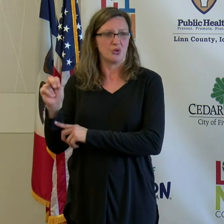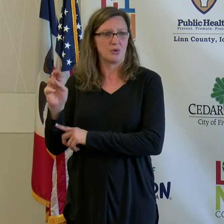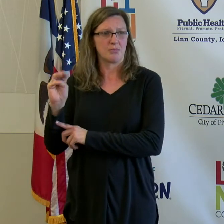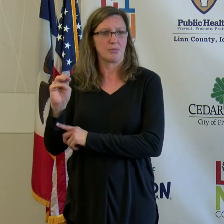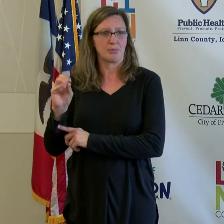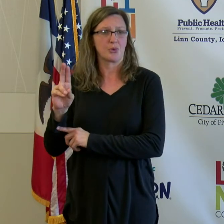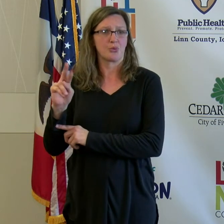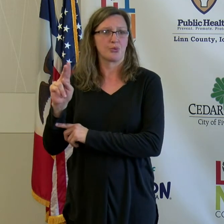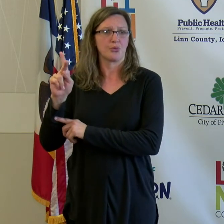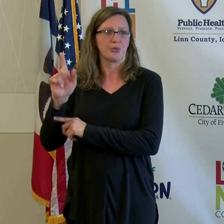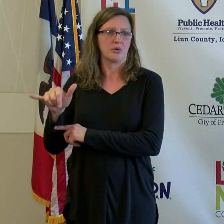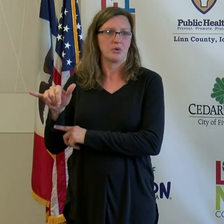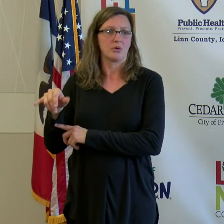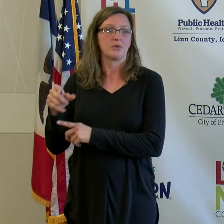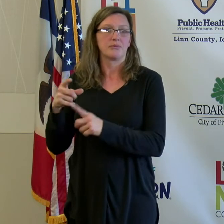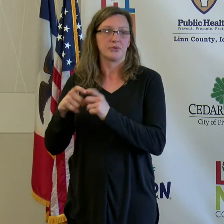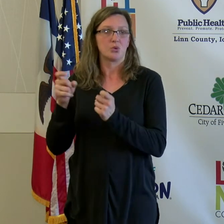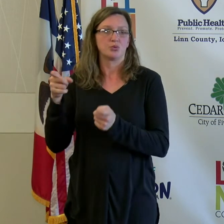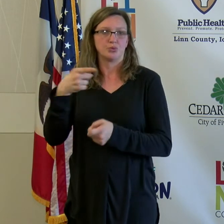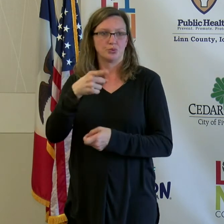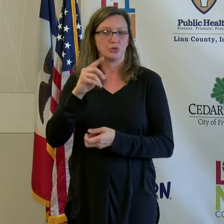please?